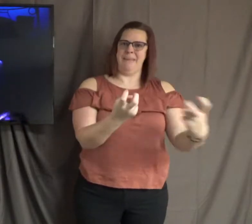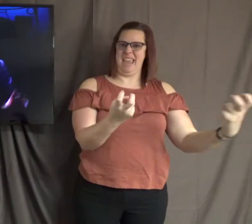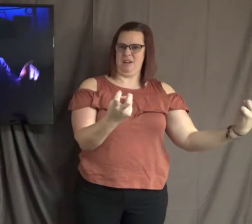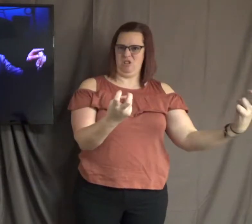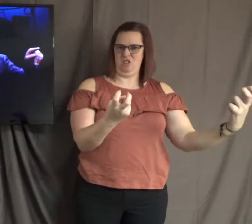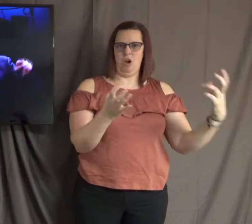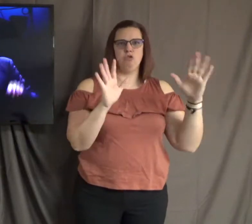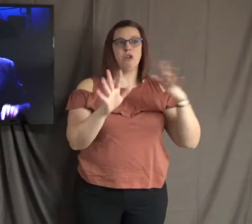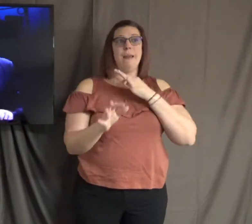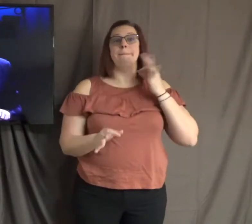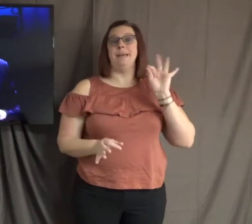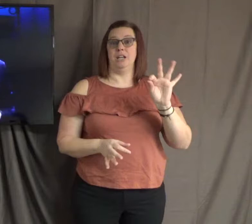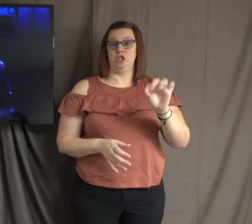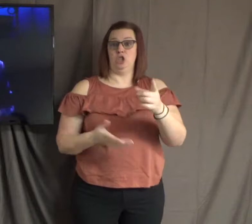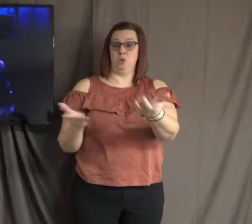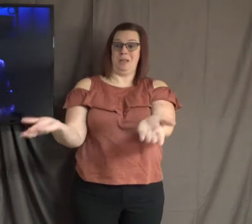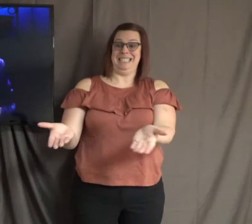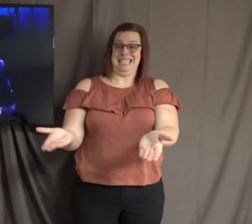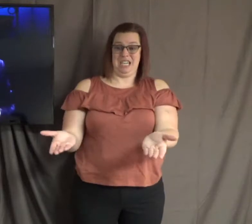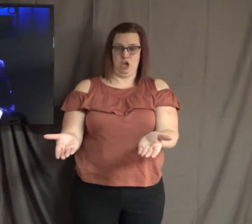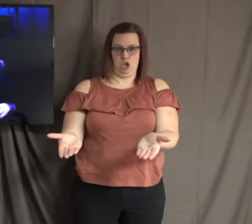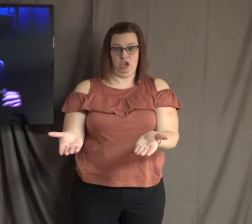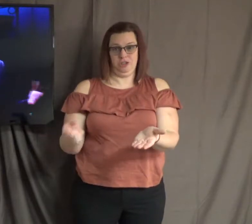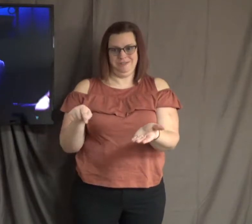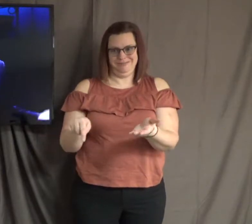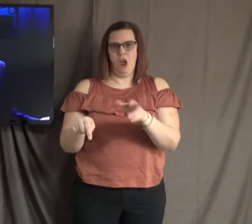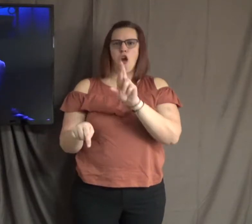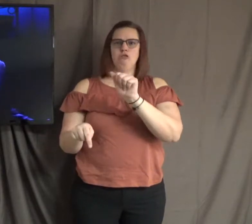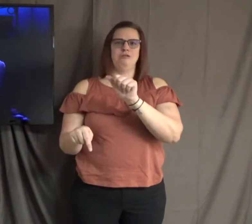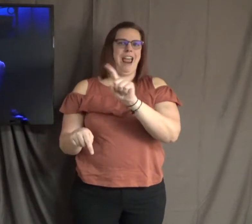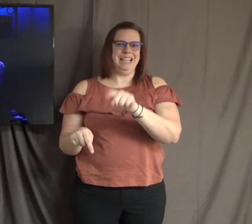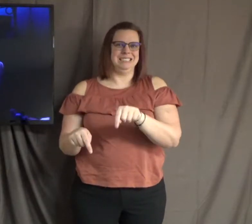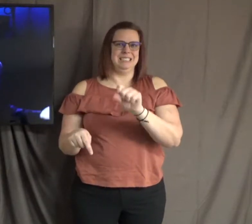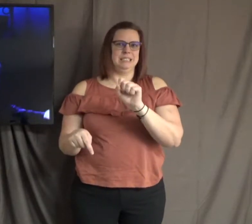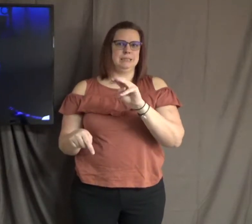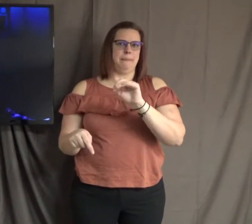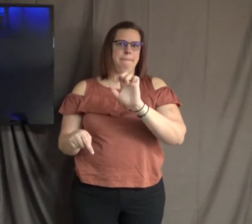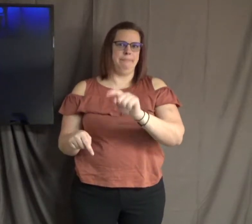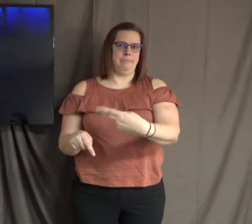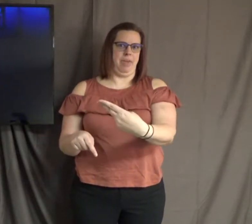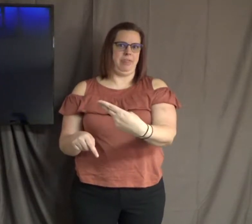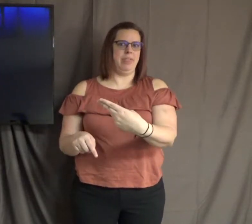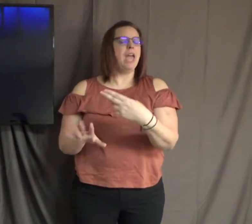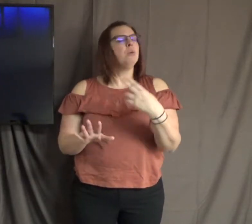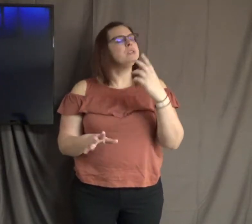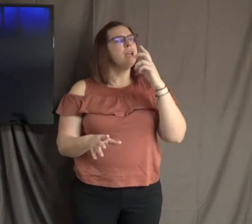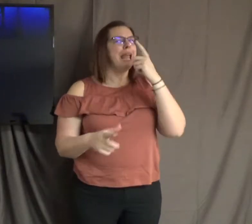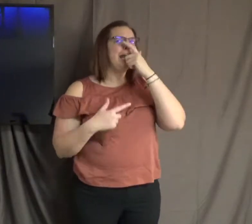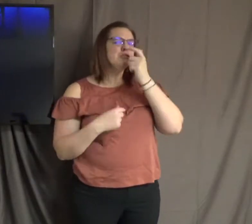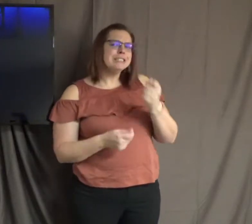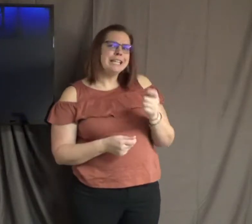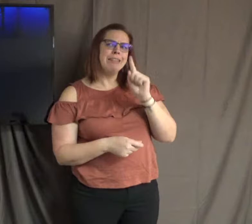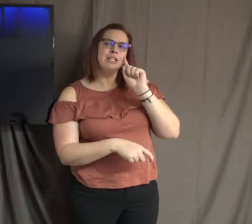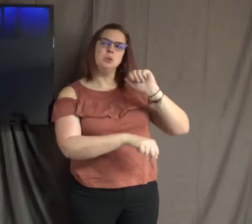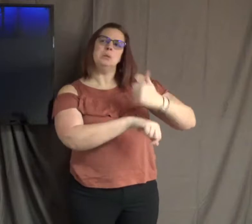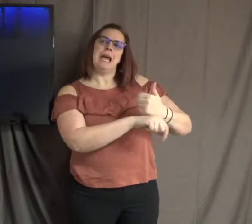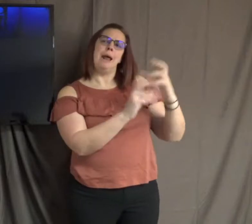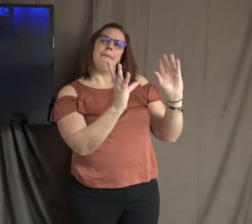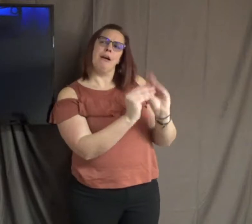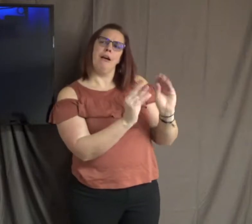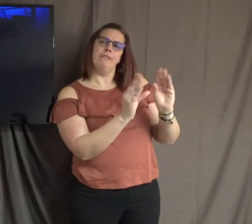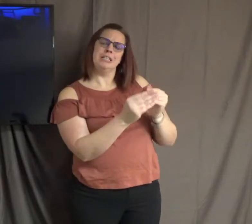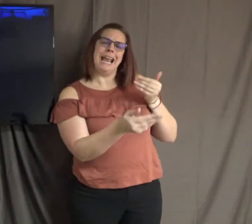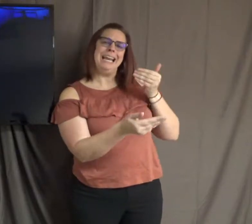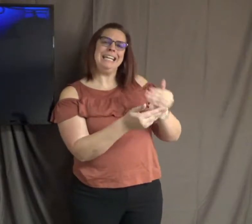One of them is right here. His name is Dr. Raz Smith. Interesting that you went to the conventions that were near a Disney theme park. I just want to point that out.